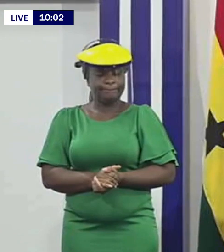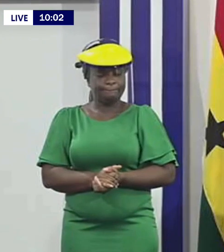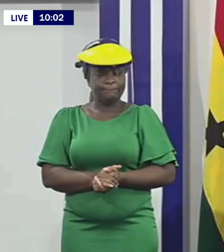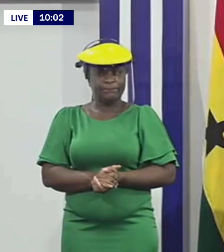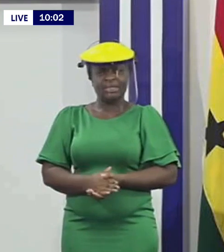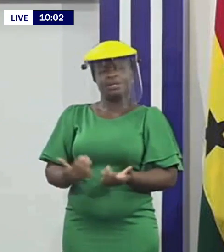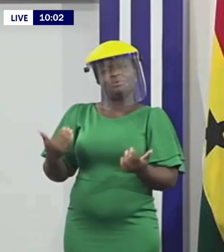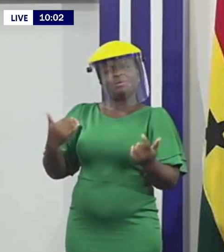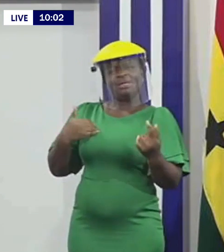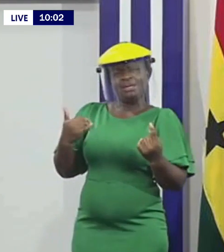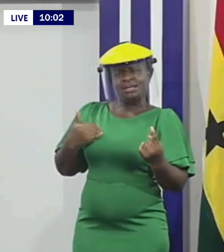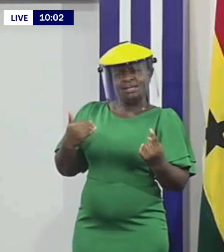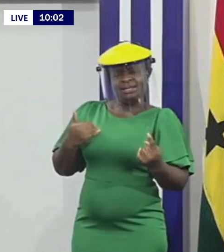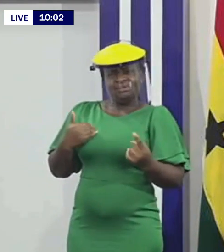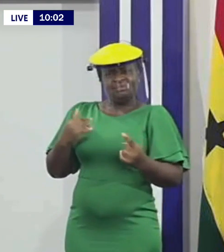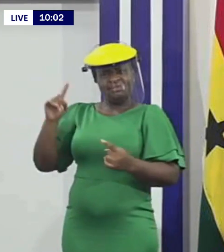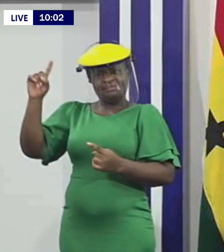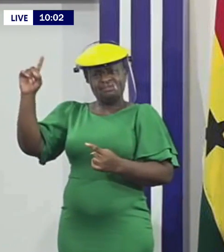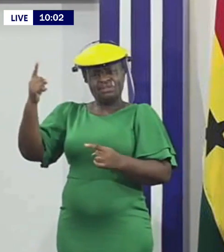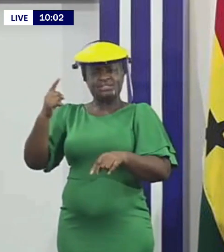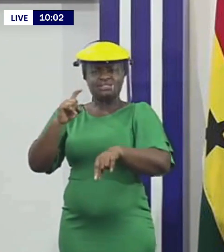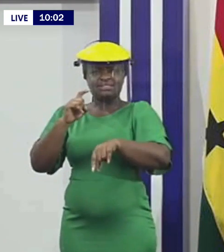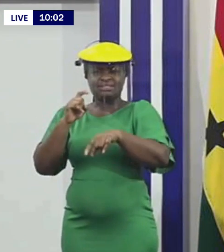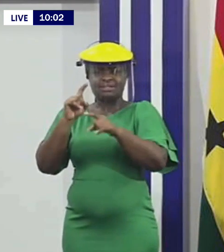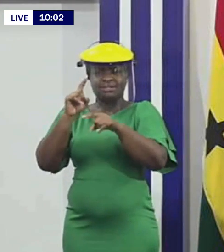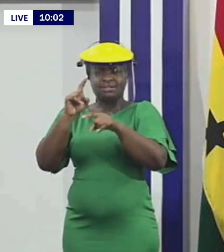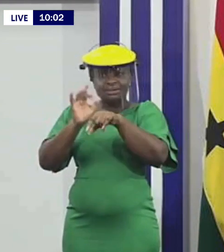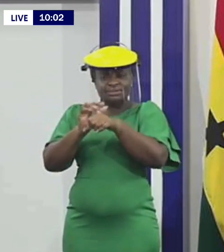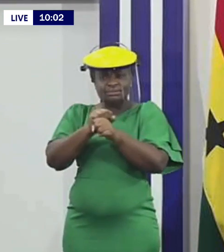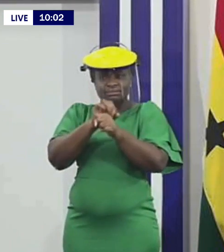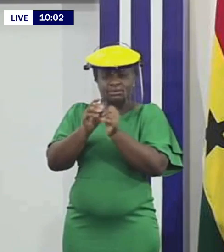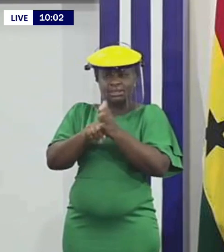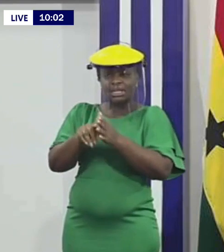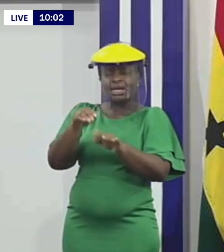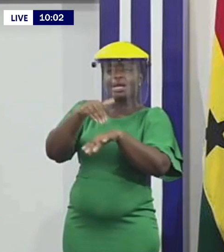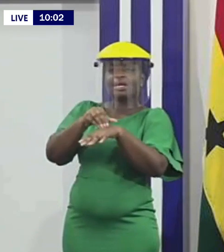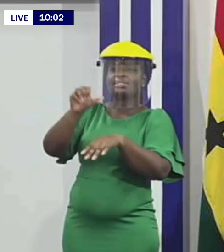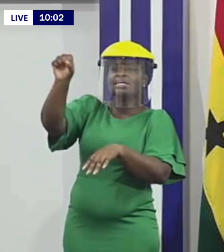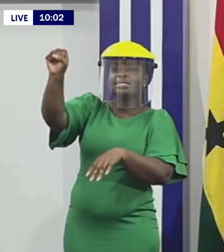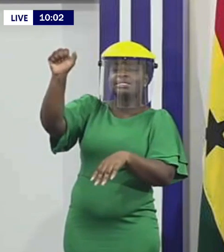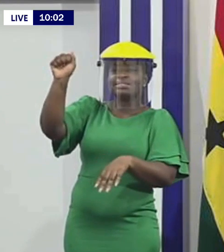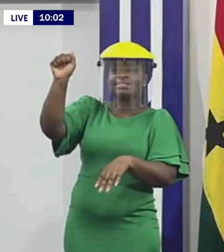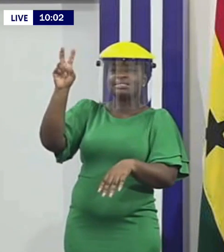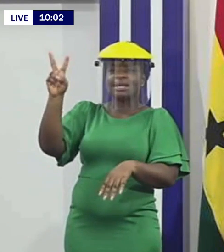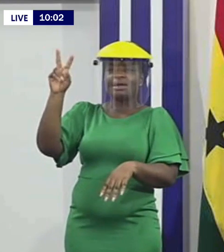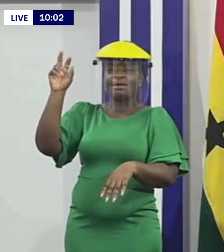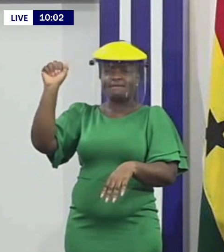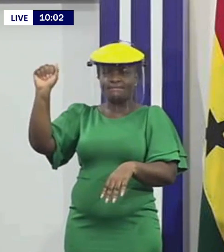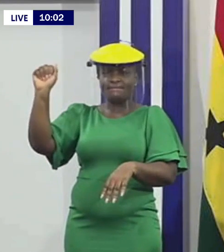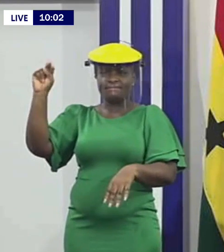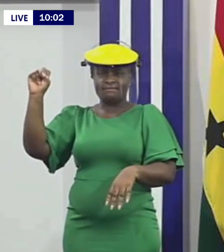We have had a new case, first case in Savannah, and for the very first case that they